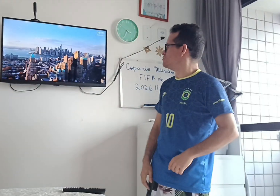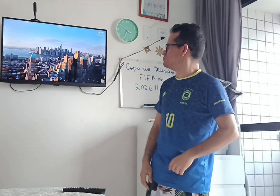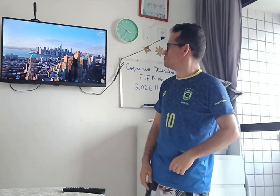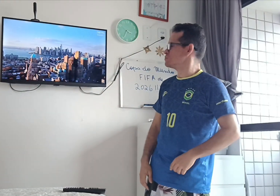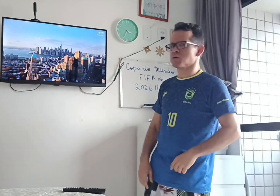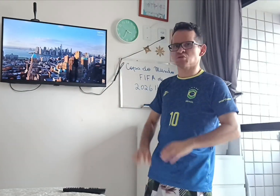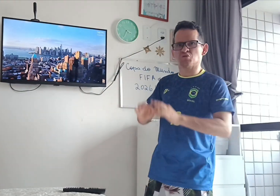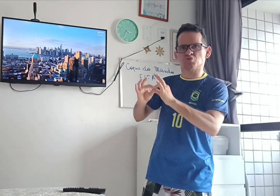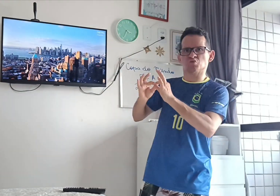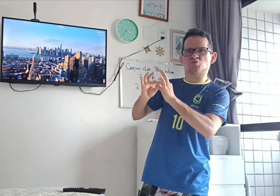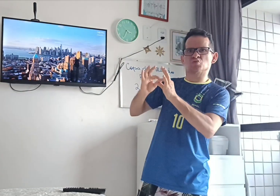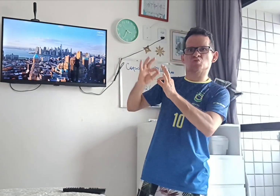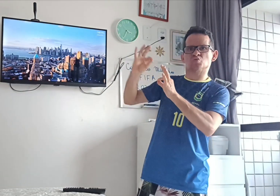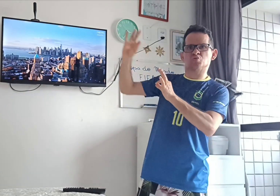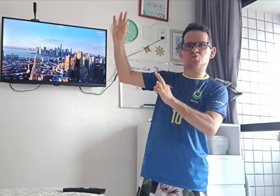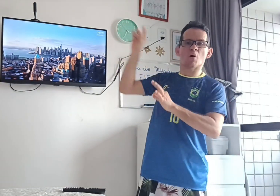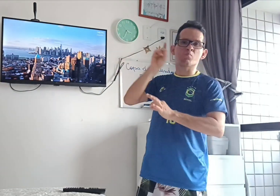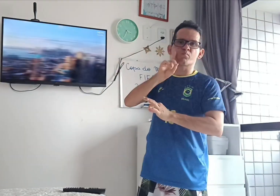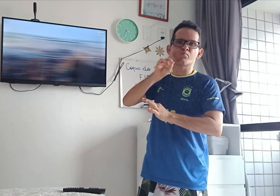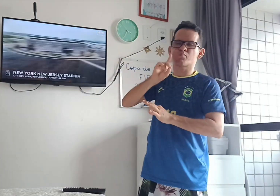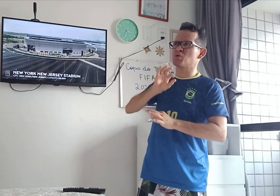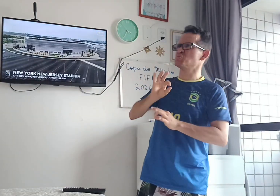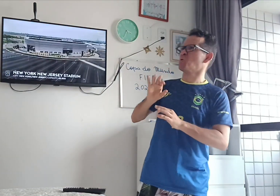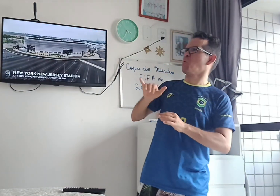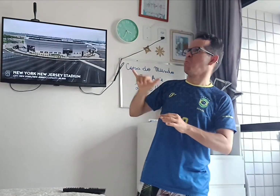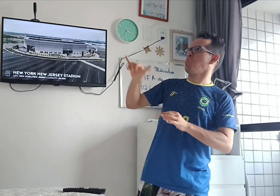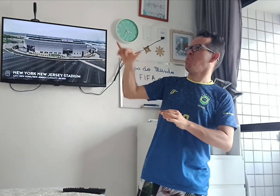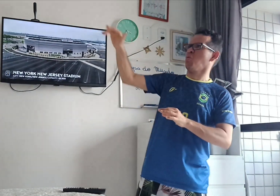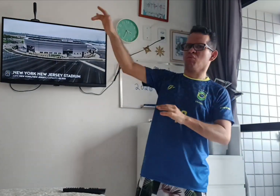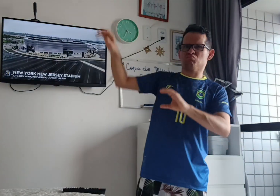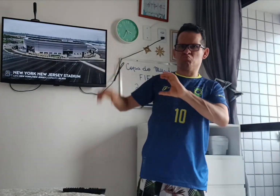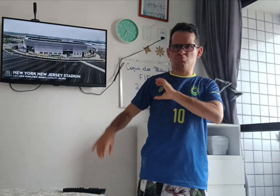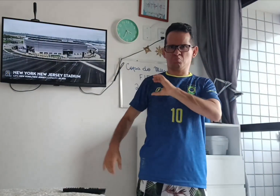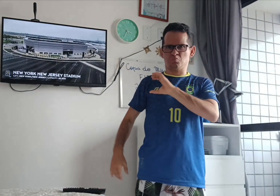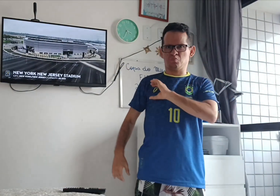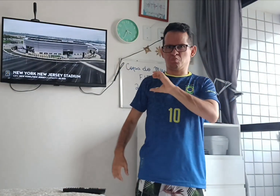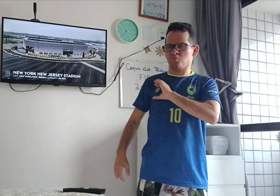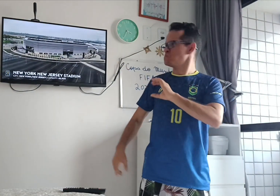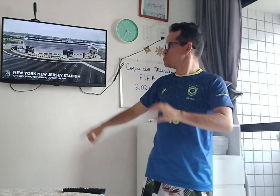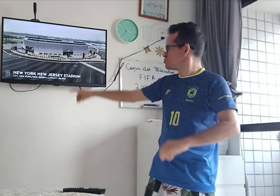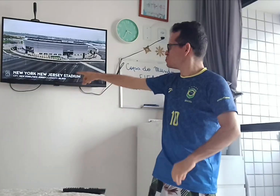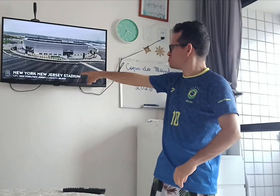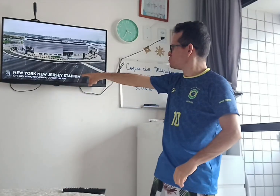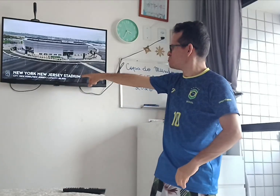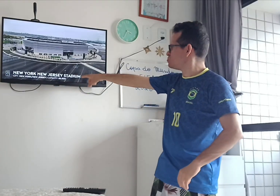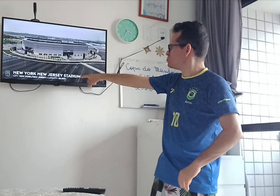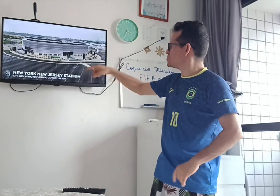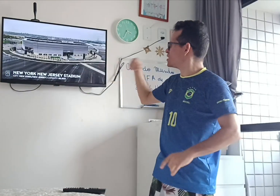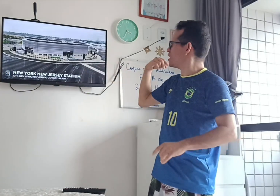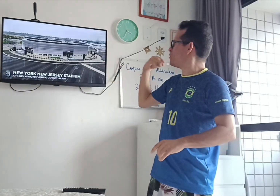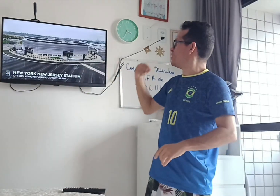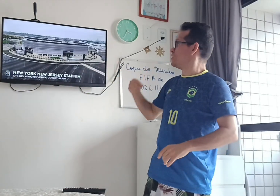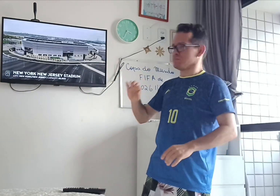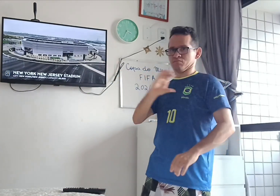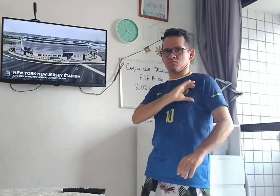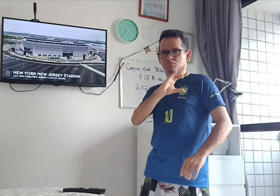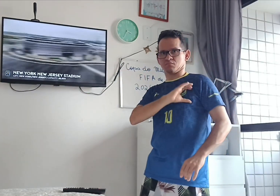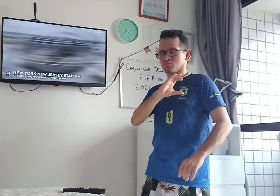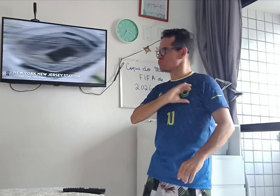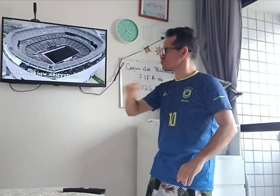and entertainment districts. New York, New Jersey Stadium in East Rutherford, known as MetLife Stadium, is a 3-tiered